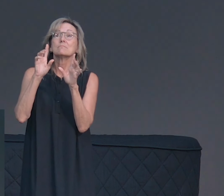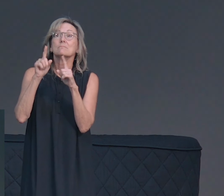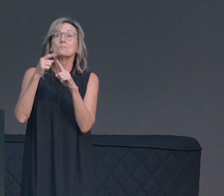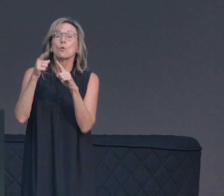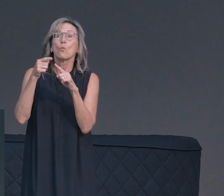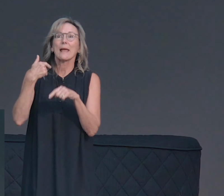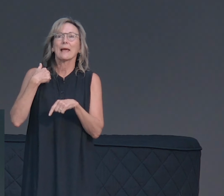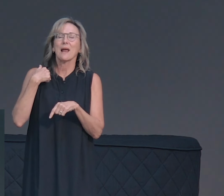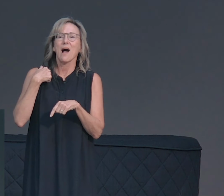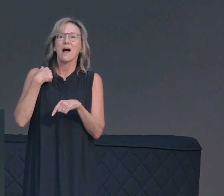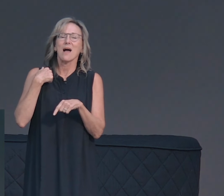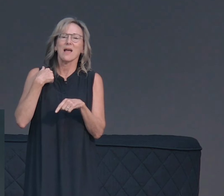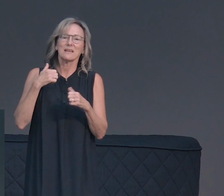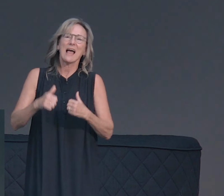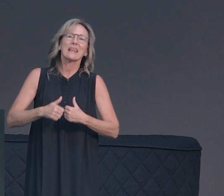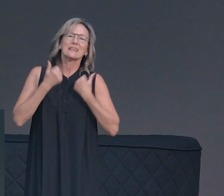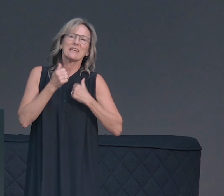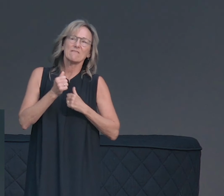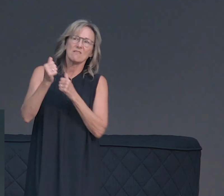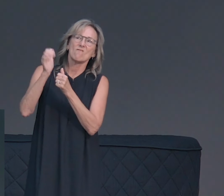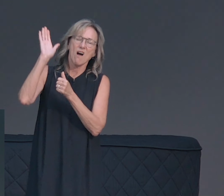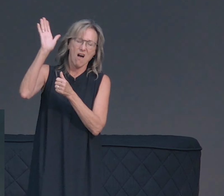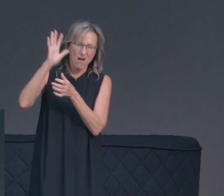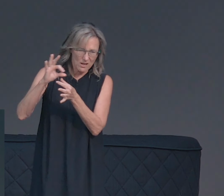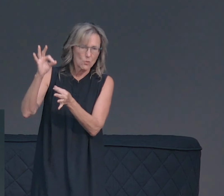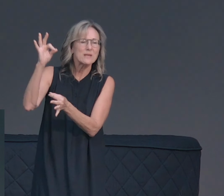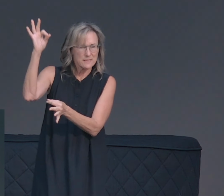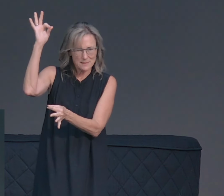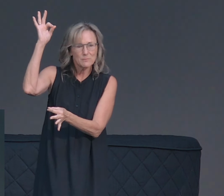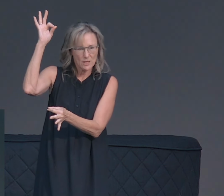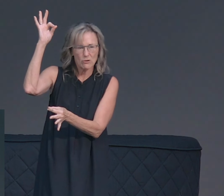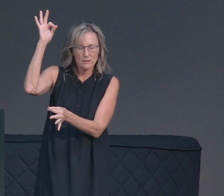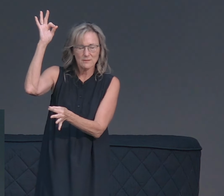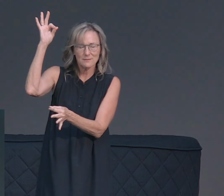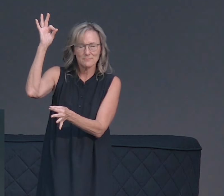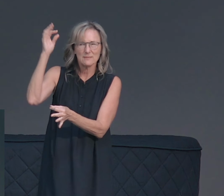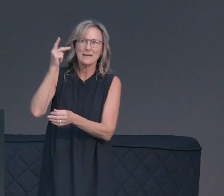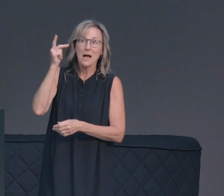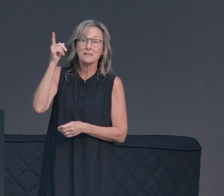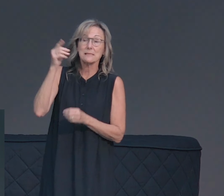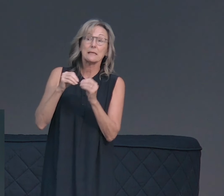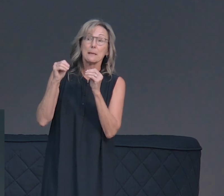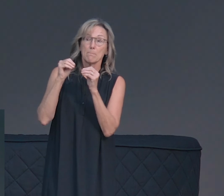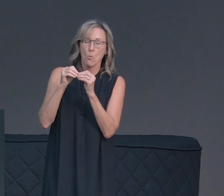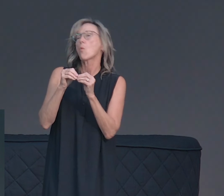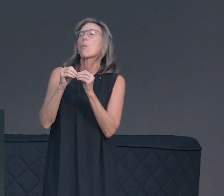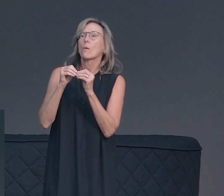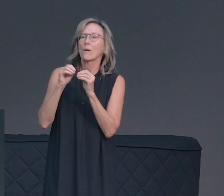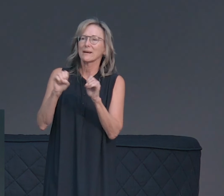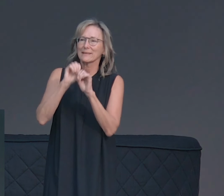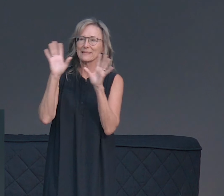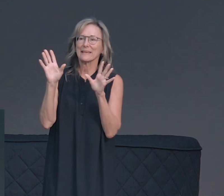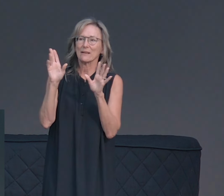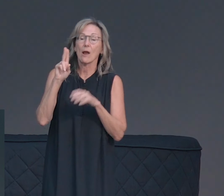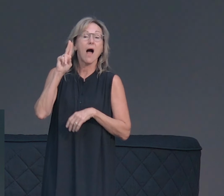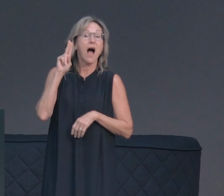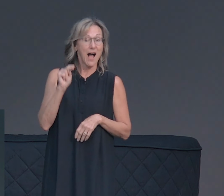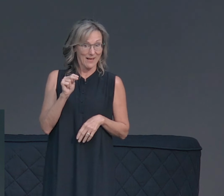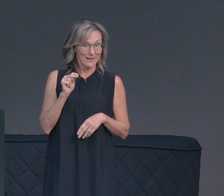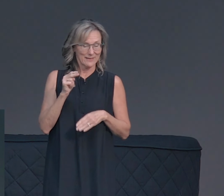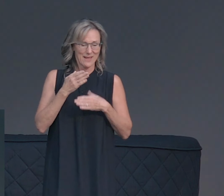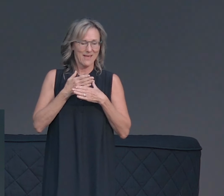the Spirit. I will see God more clearly when I walk by the Spirit. This is the undivided soul. The undivided